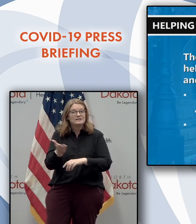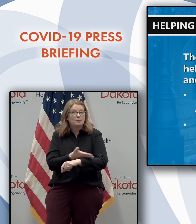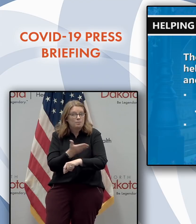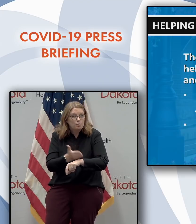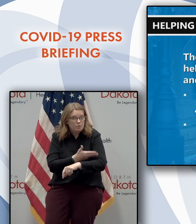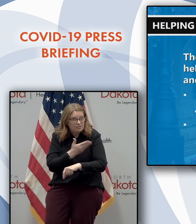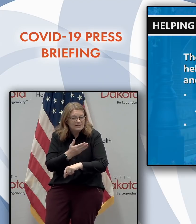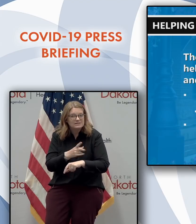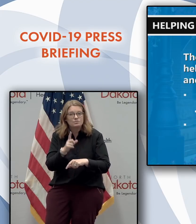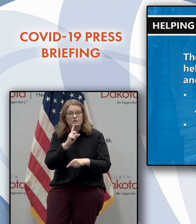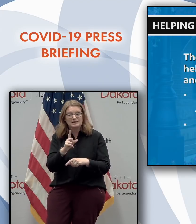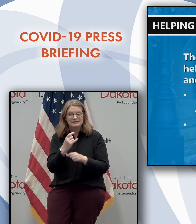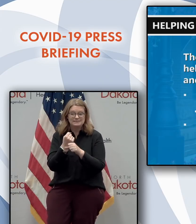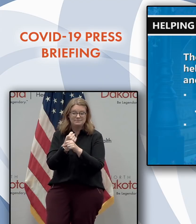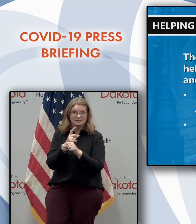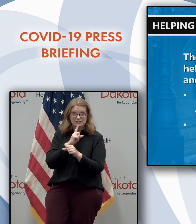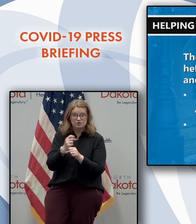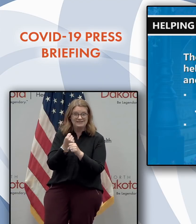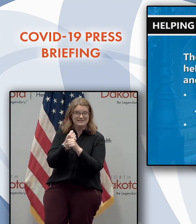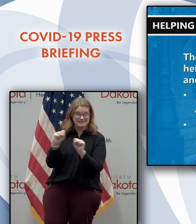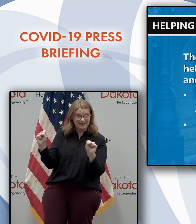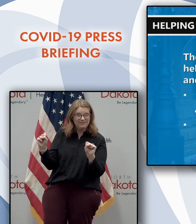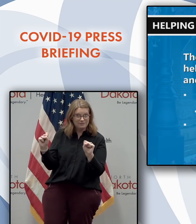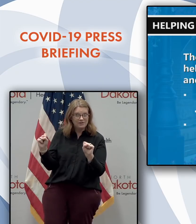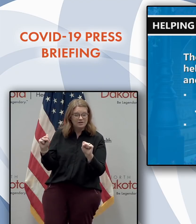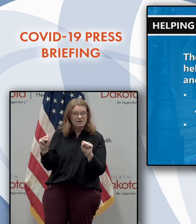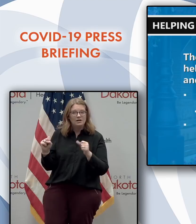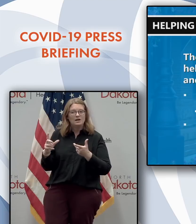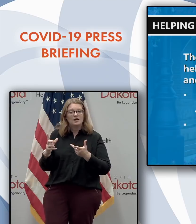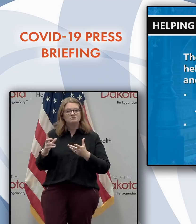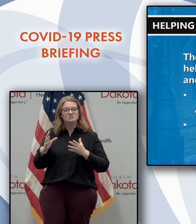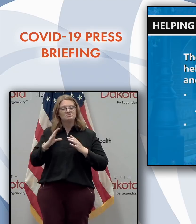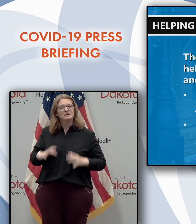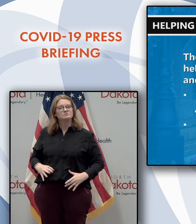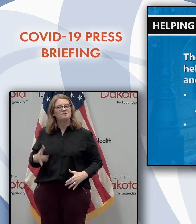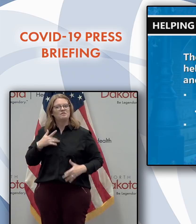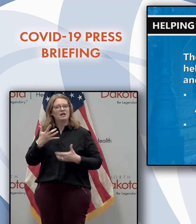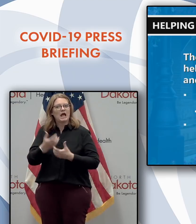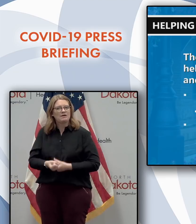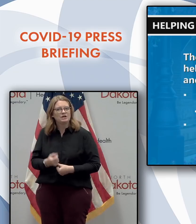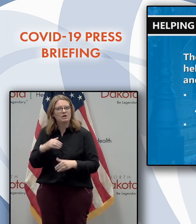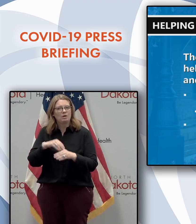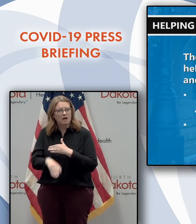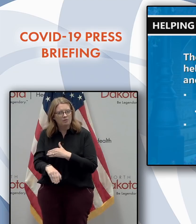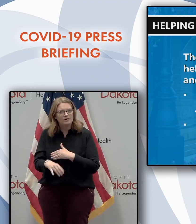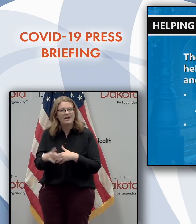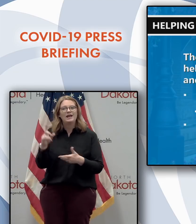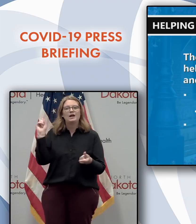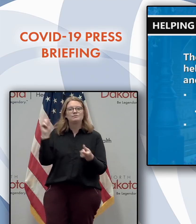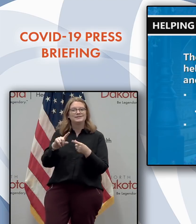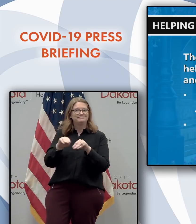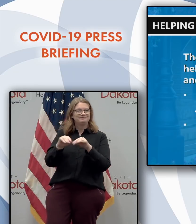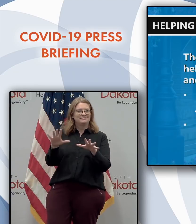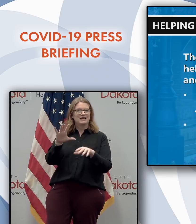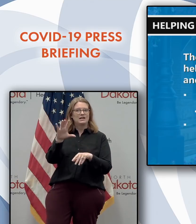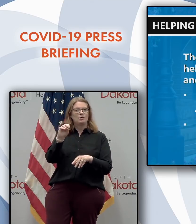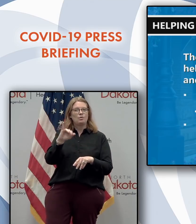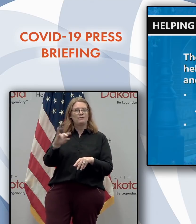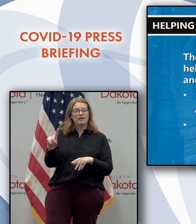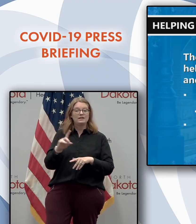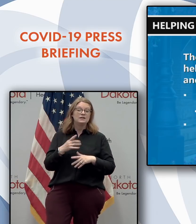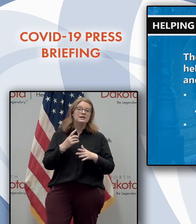restore consumer confidence in the marketplace and reduce the spread of COVID-19. Businesses can apply for grant funding up